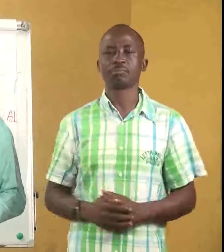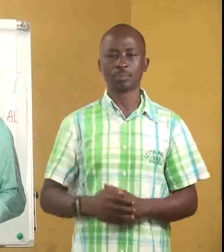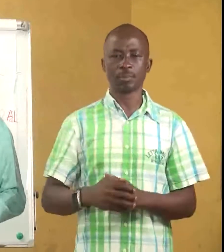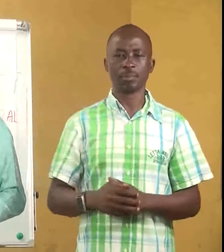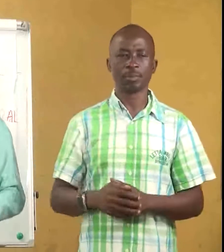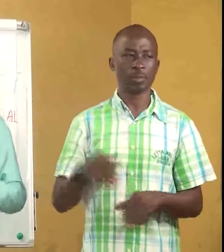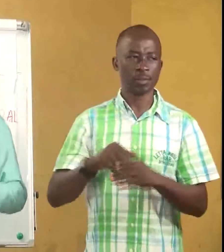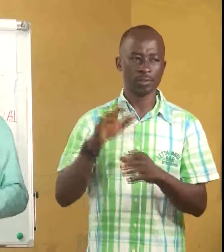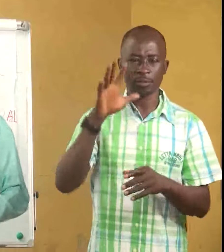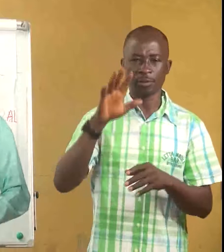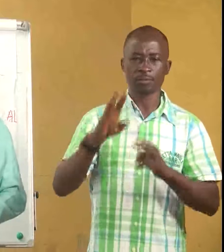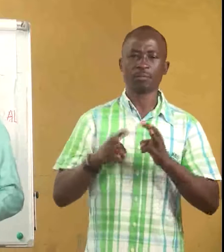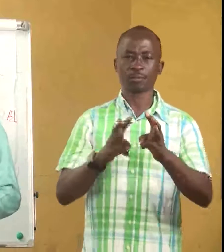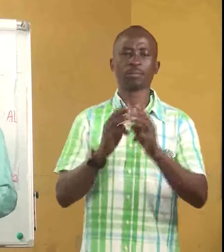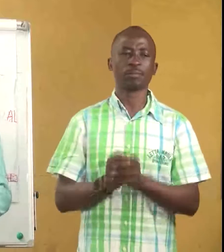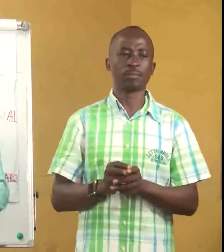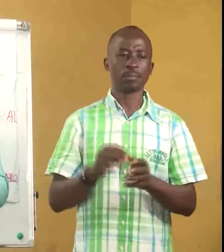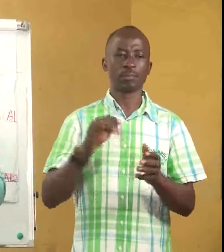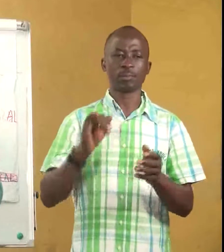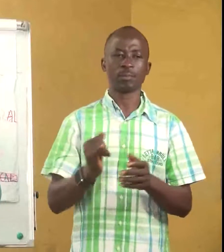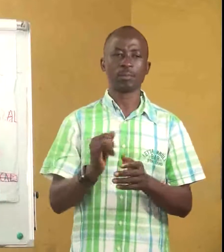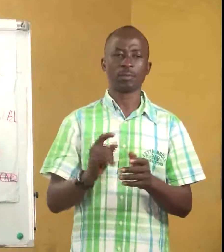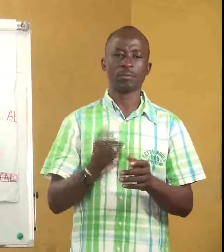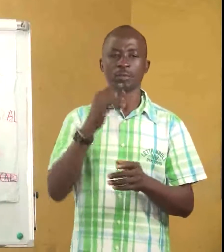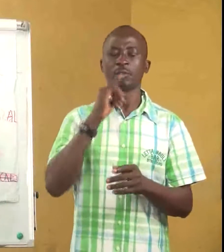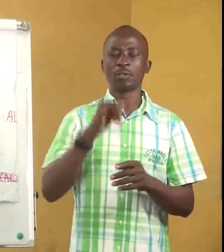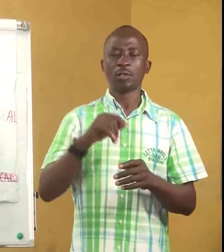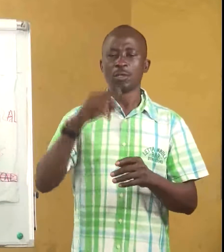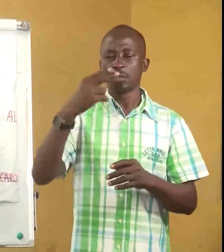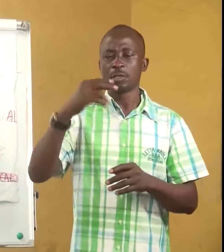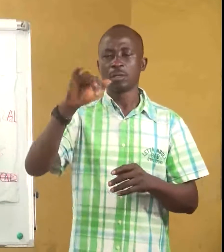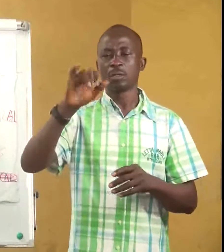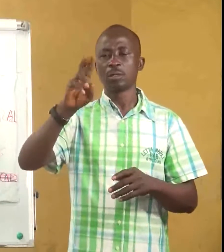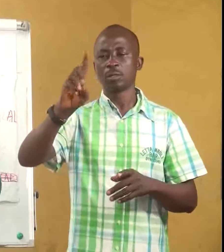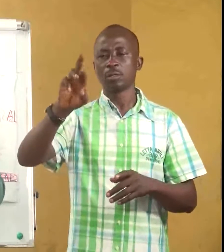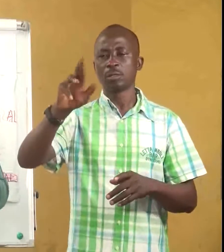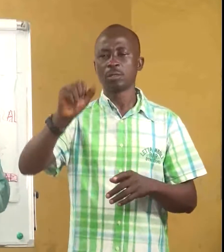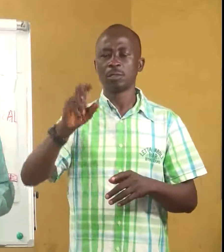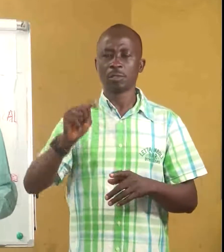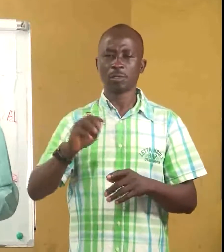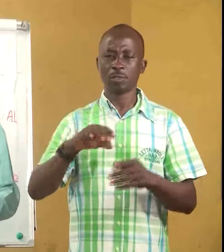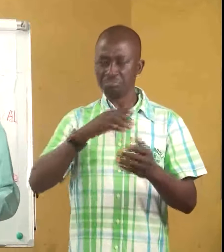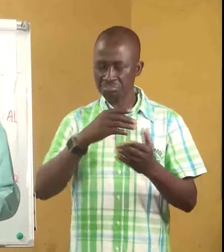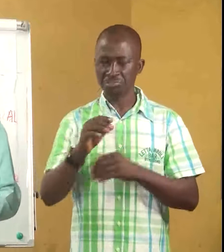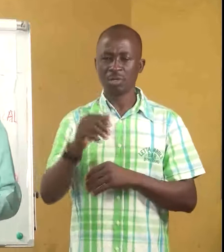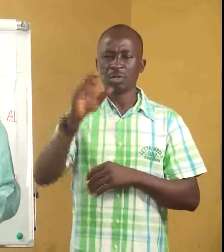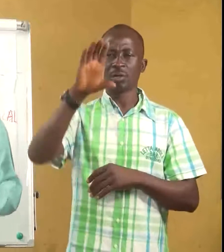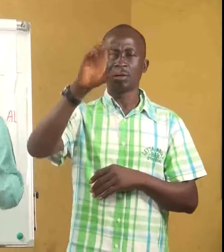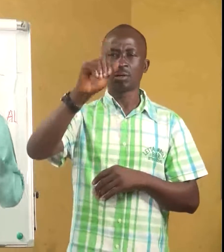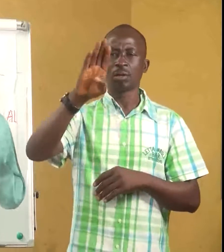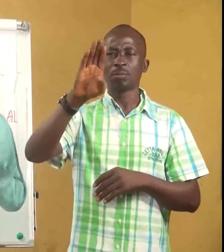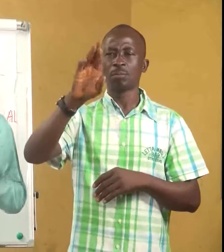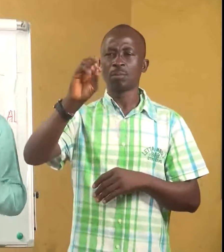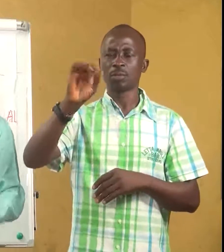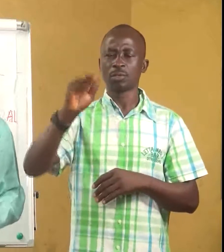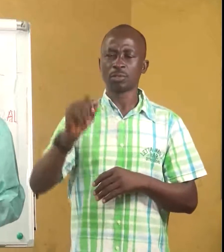ways. The first one is hydration, followed by carbonation. Then we